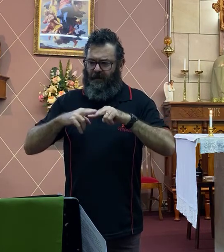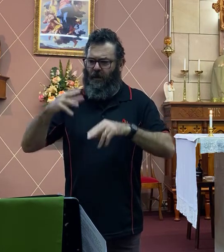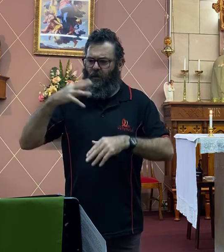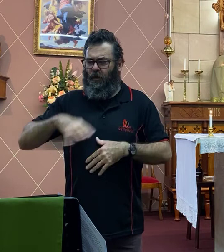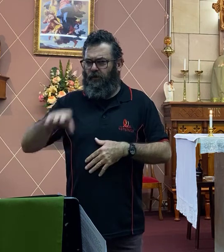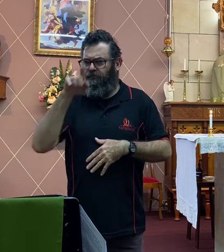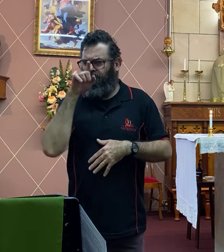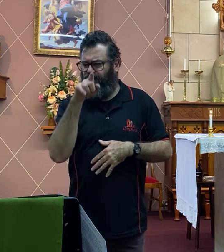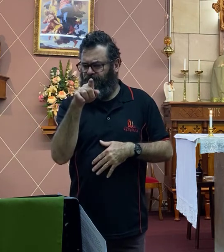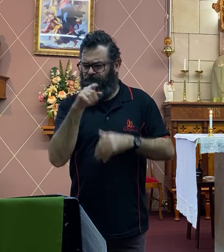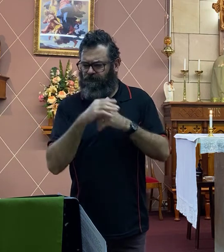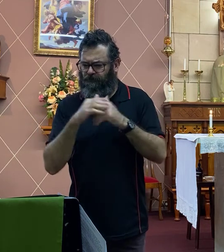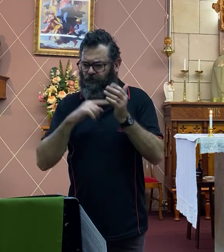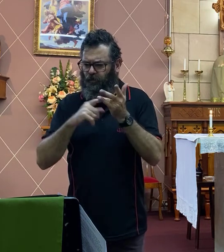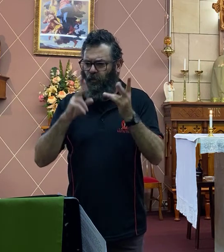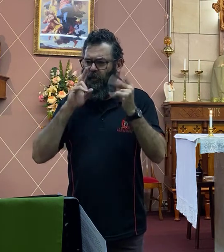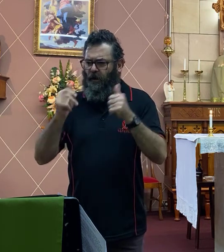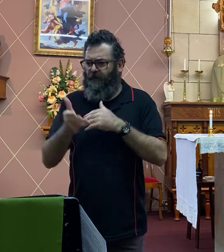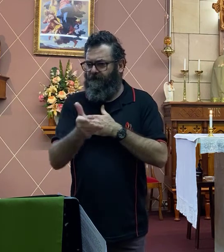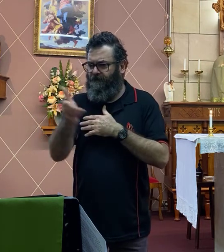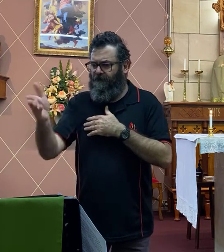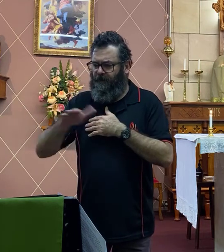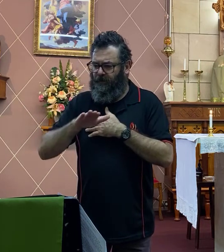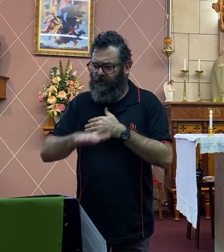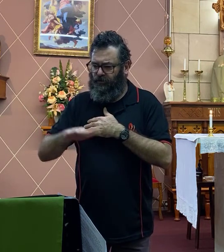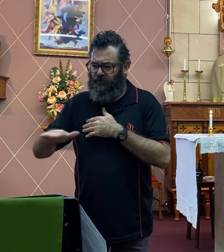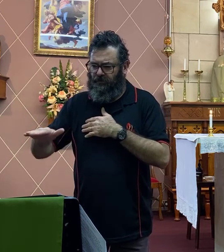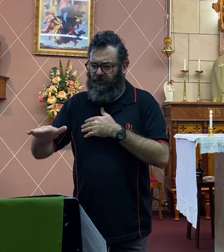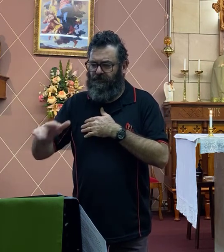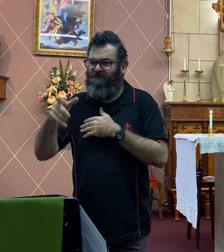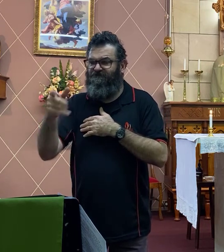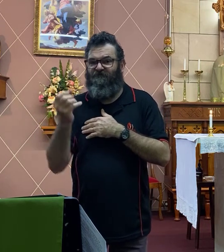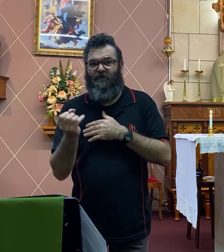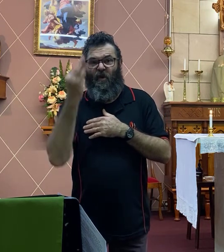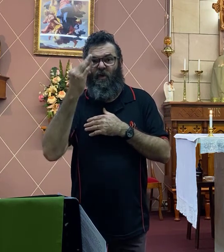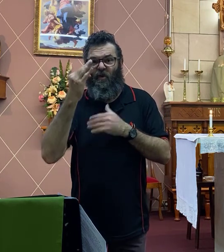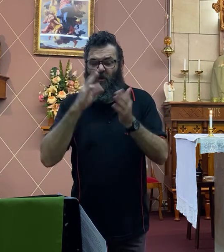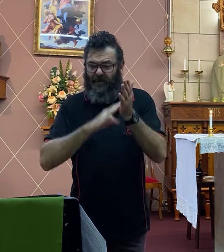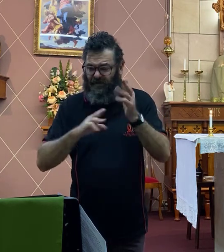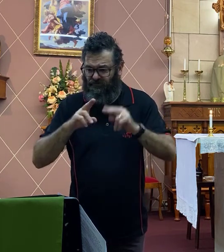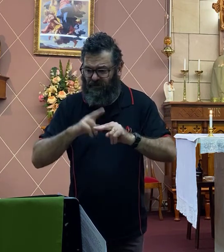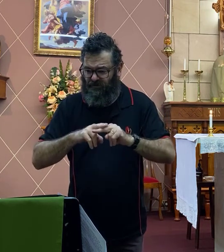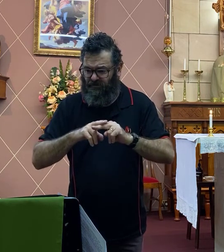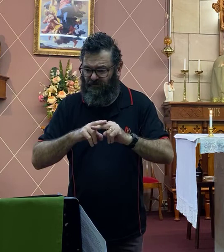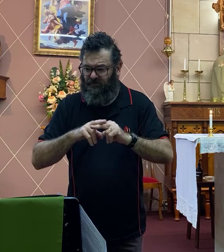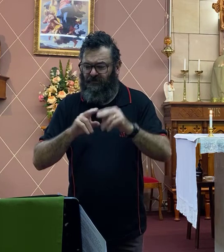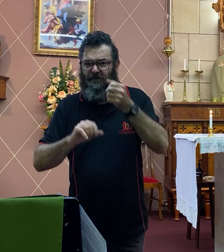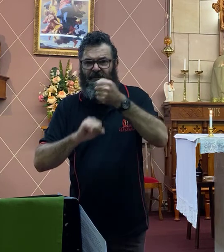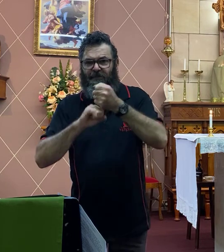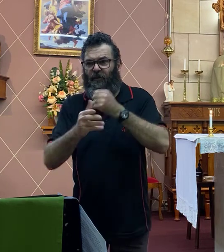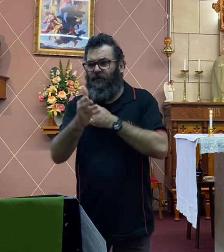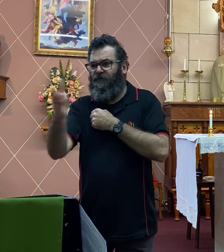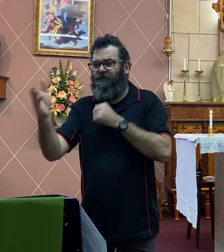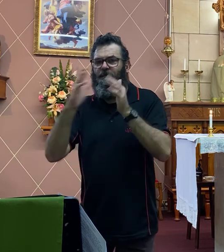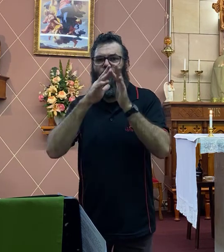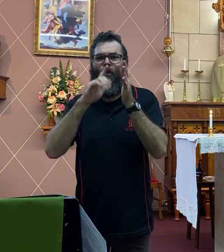God, our Father, wants you to look after those children that have no parents.